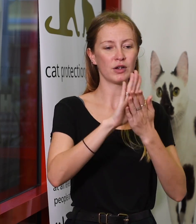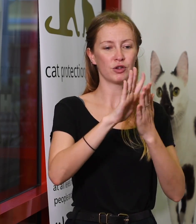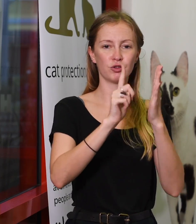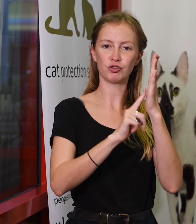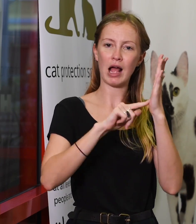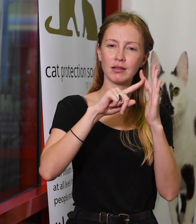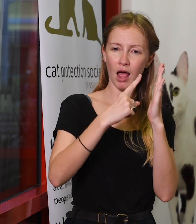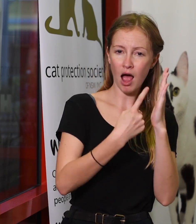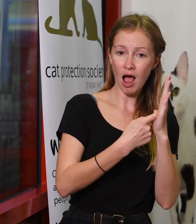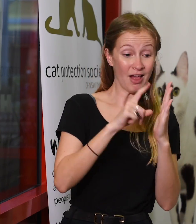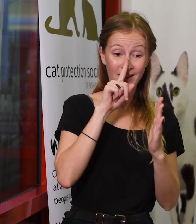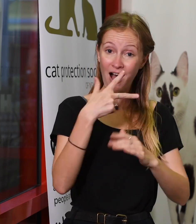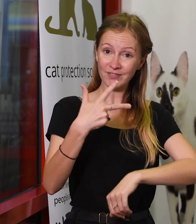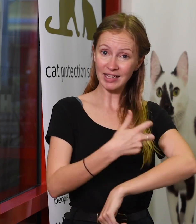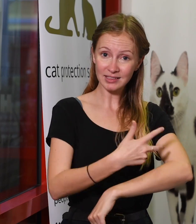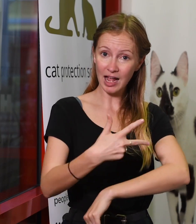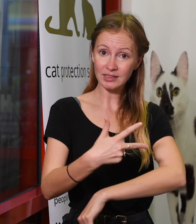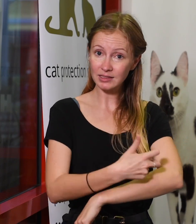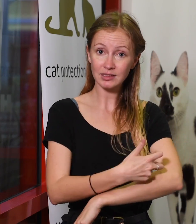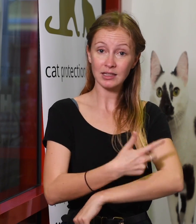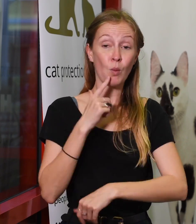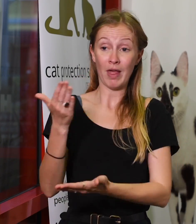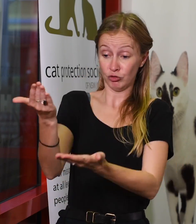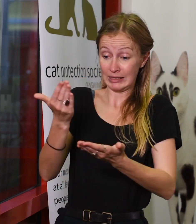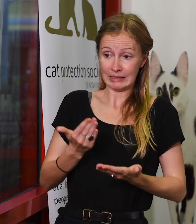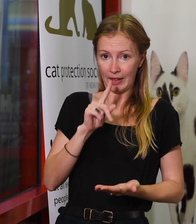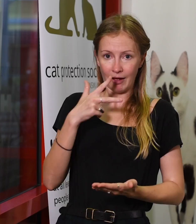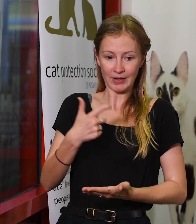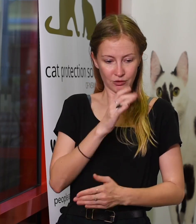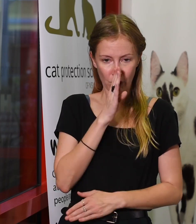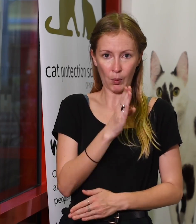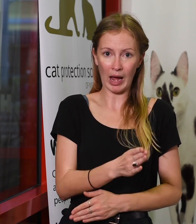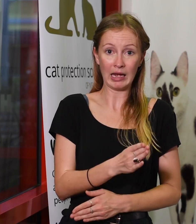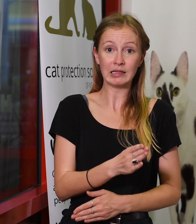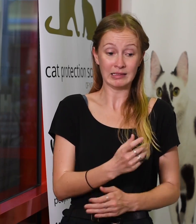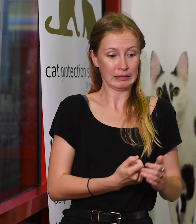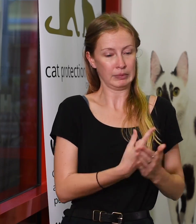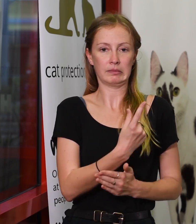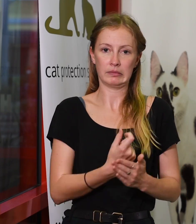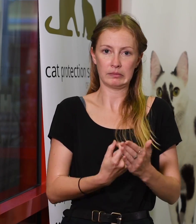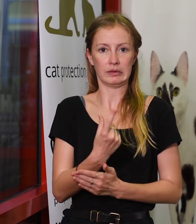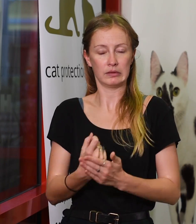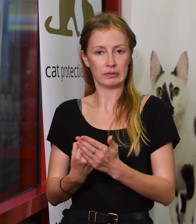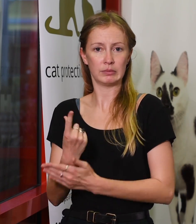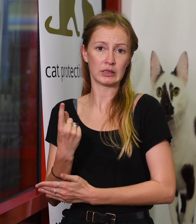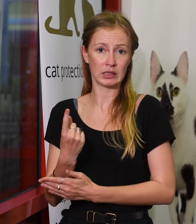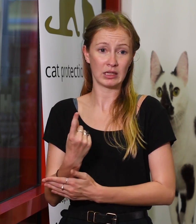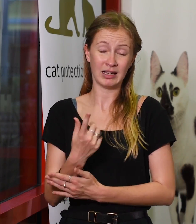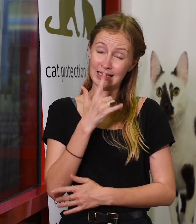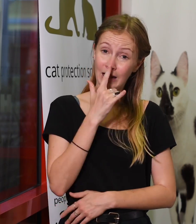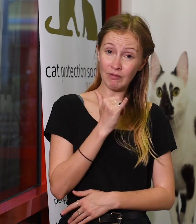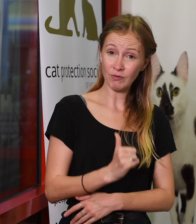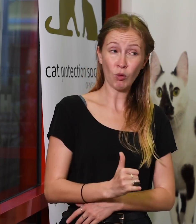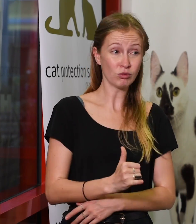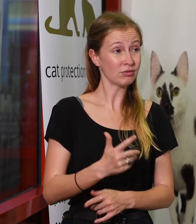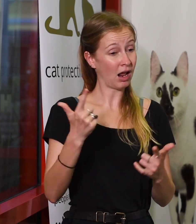been able to vaccinate cats on admission. And unfortunately, we've seen really large-scale losses of